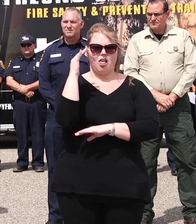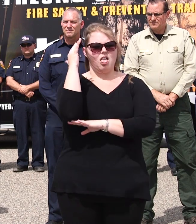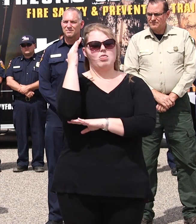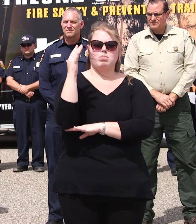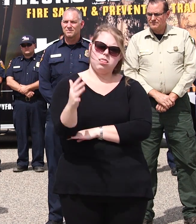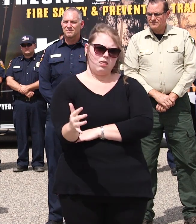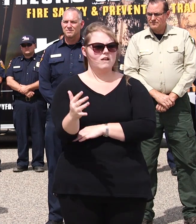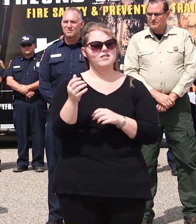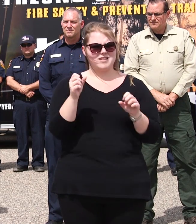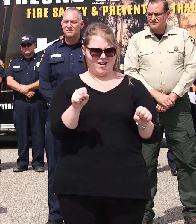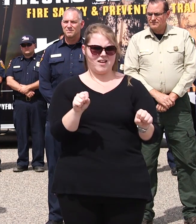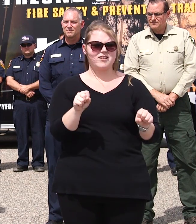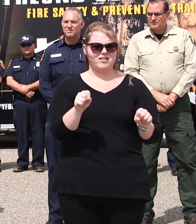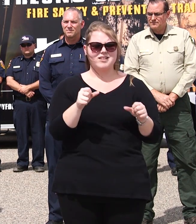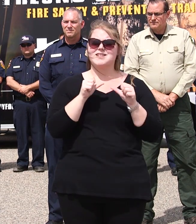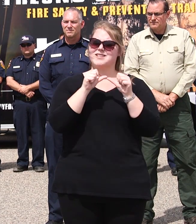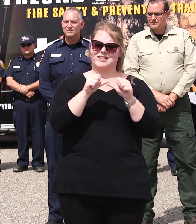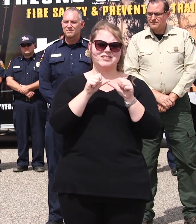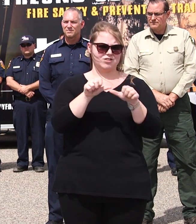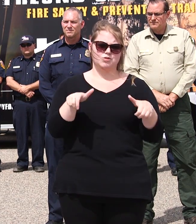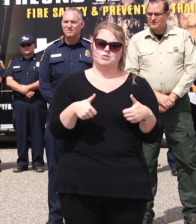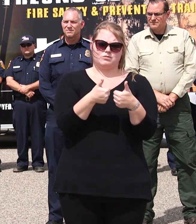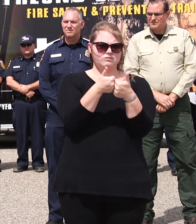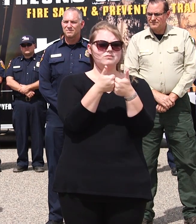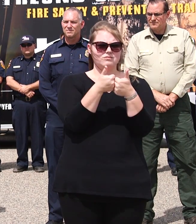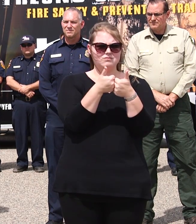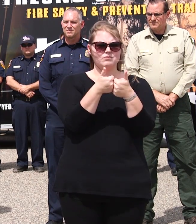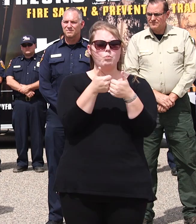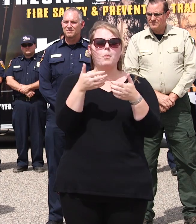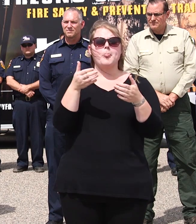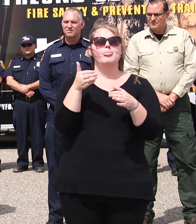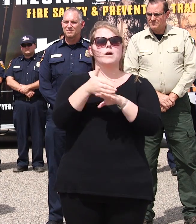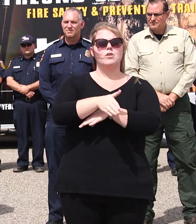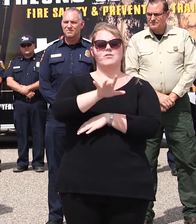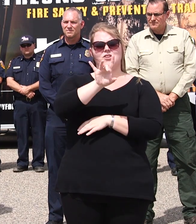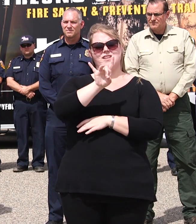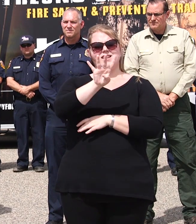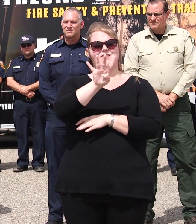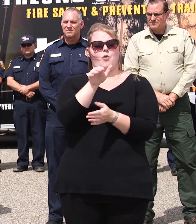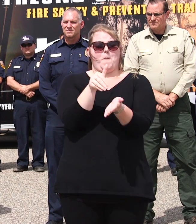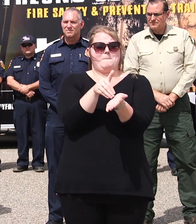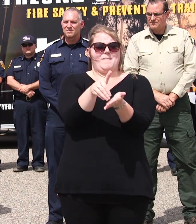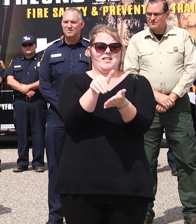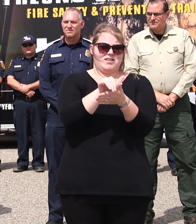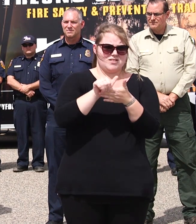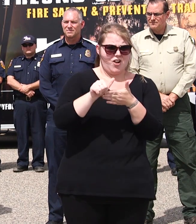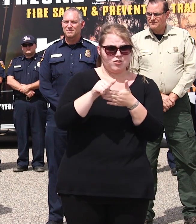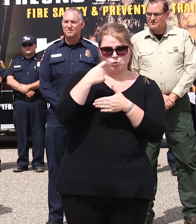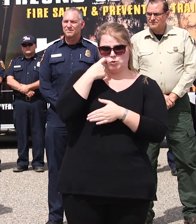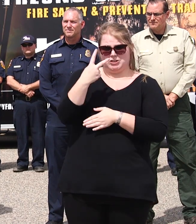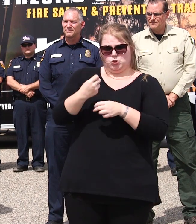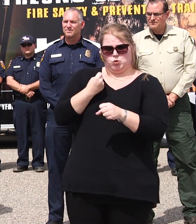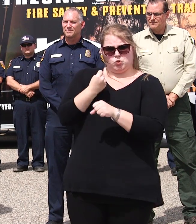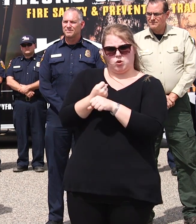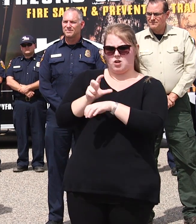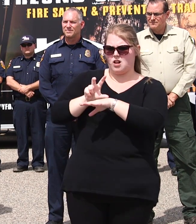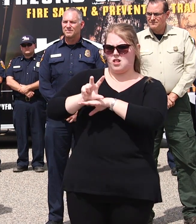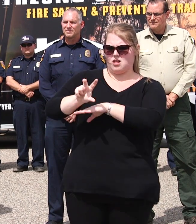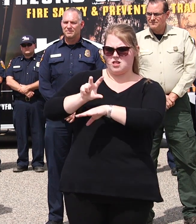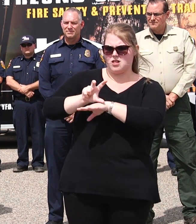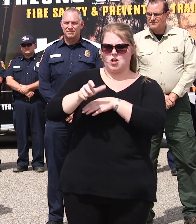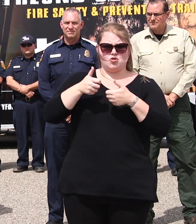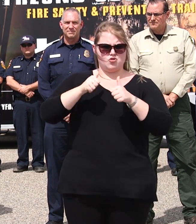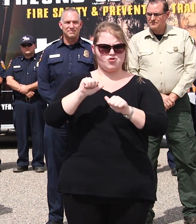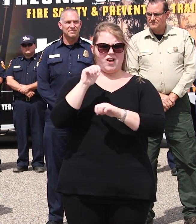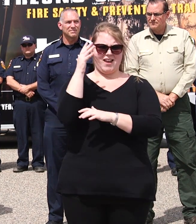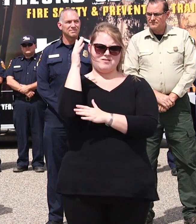and it continues to be a challenge. We've put more than $84 million over the past 2 years to try and remove the dead